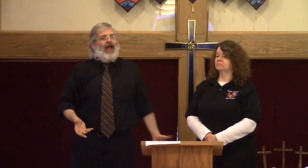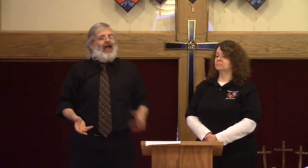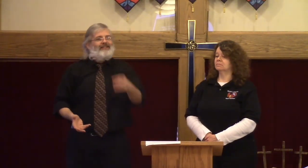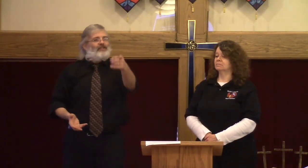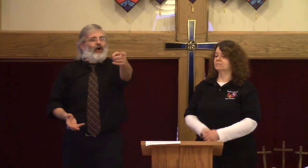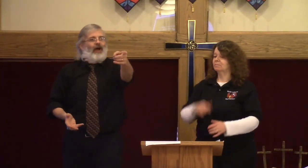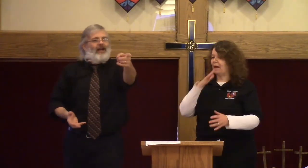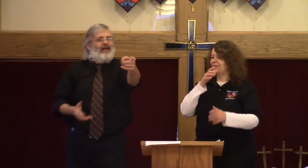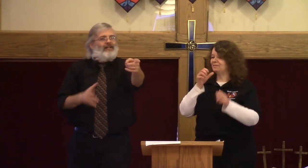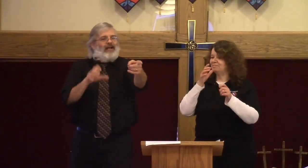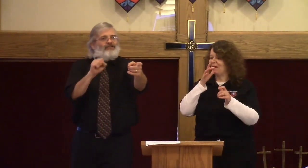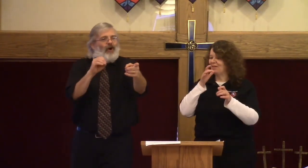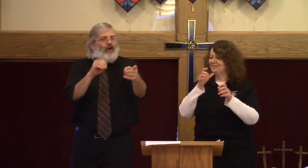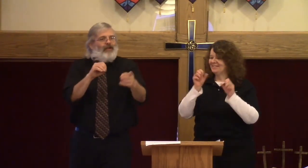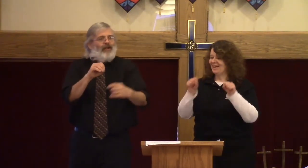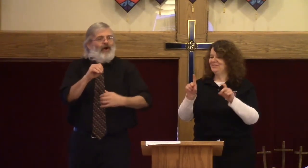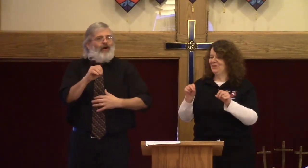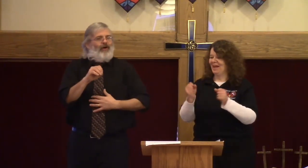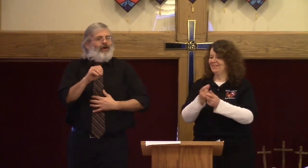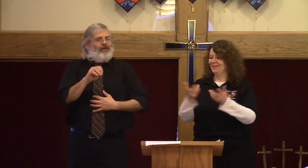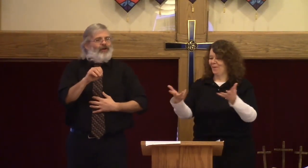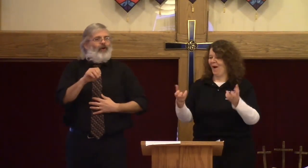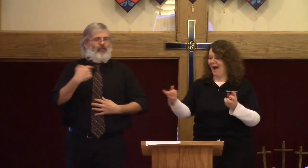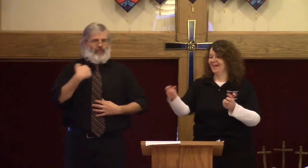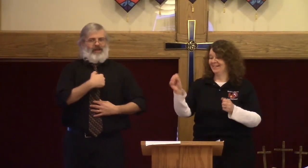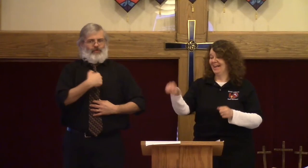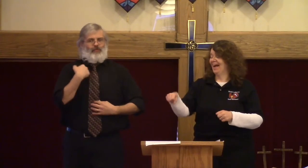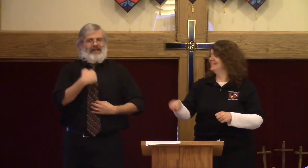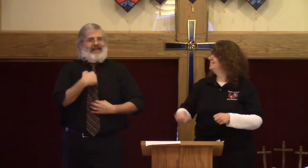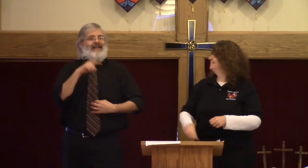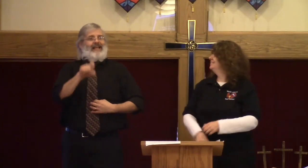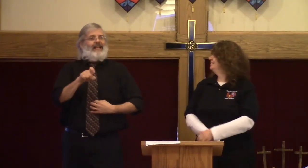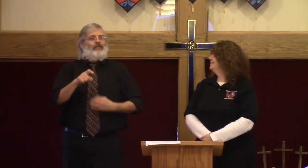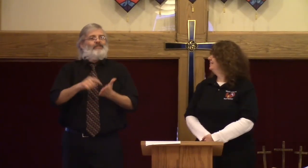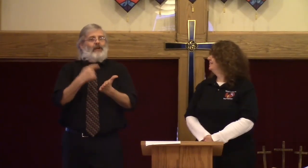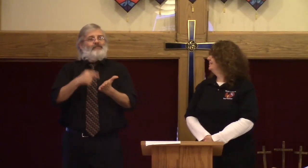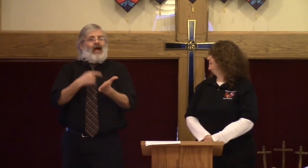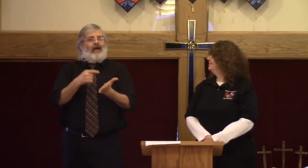And so, we need to sometimes.